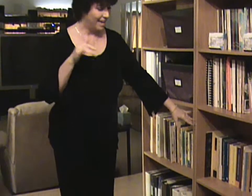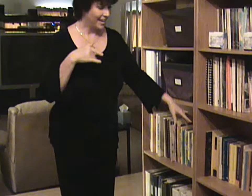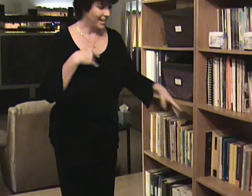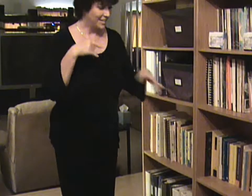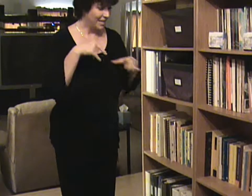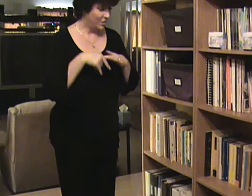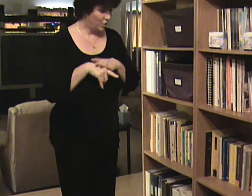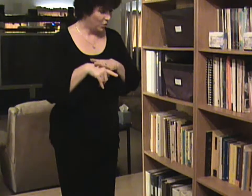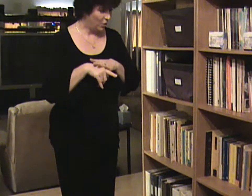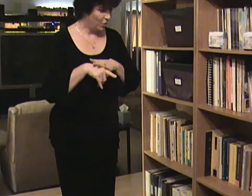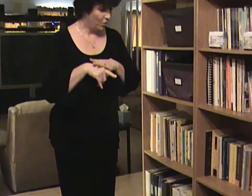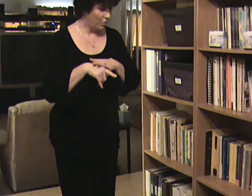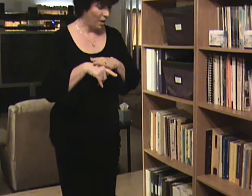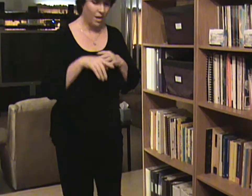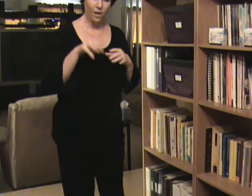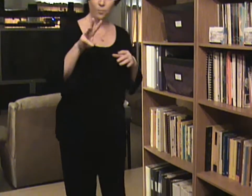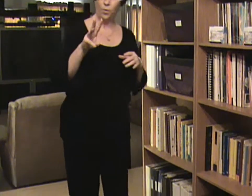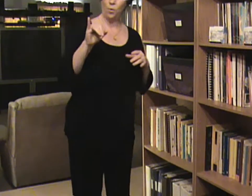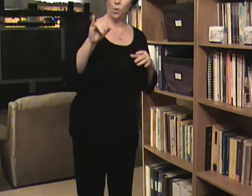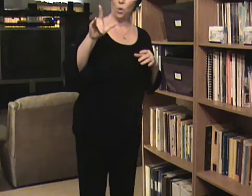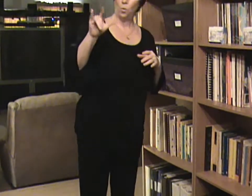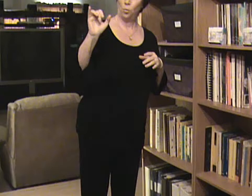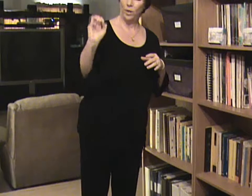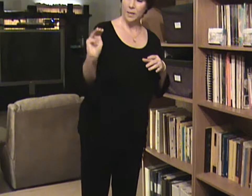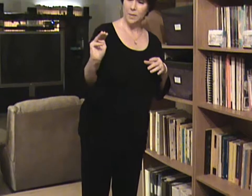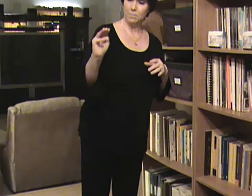that gets into William